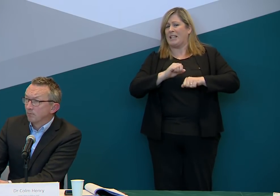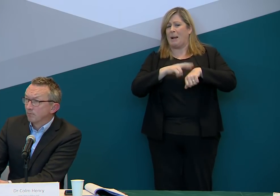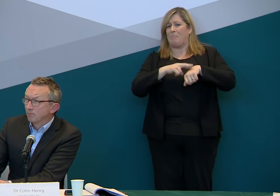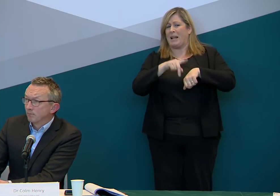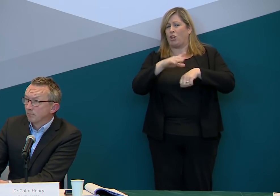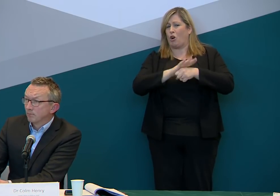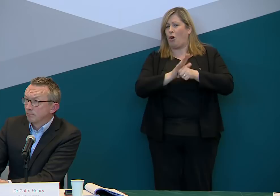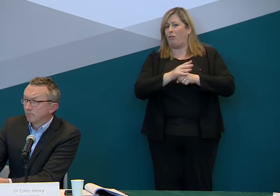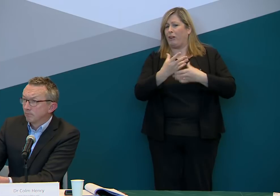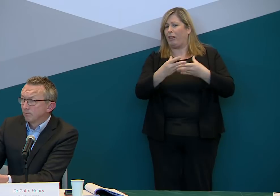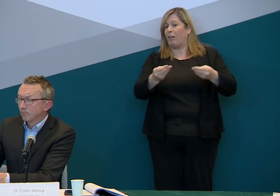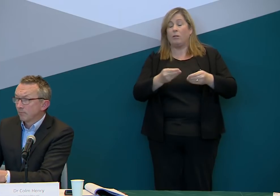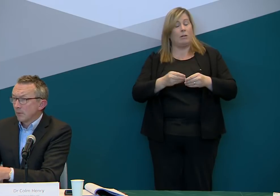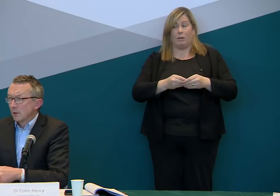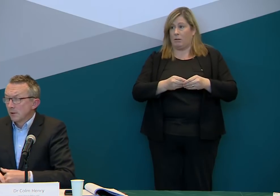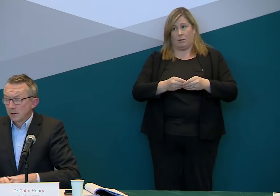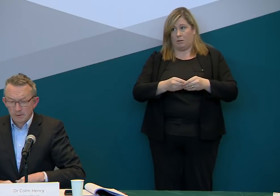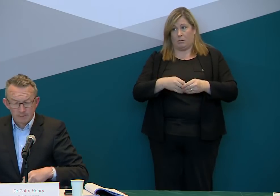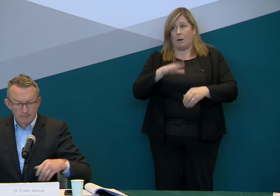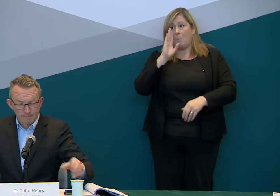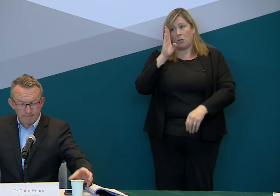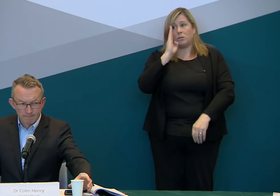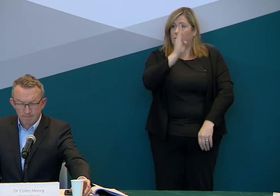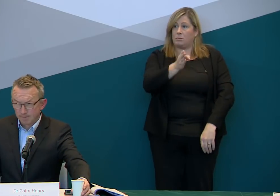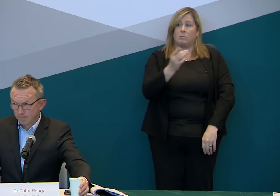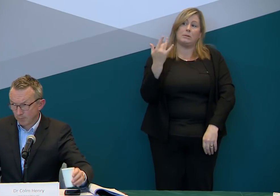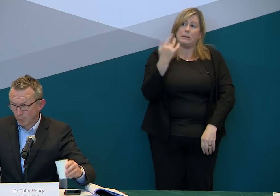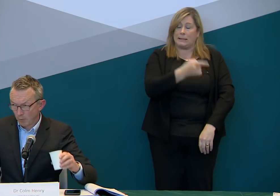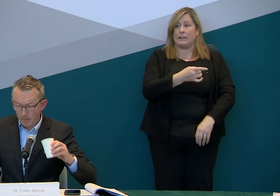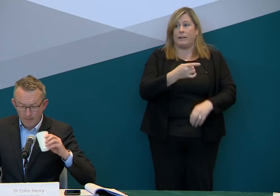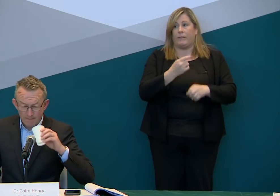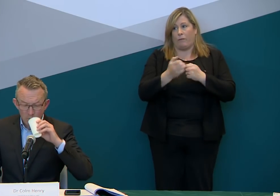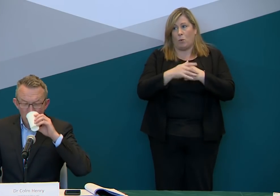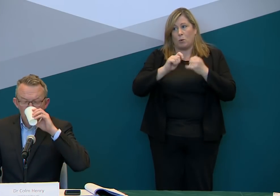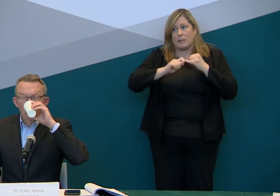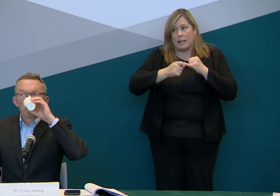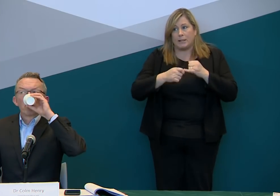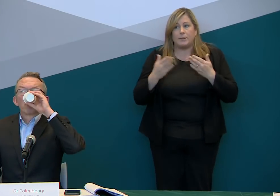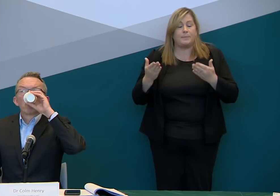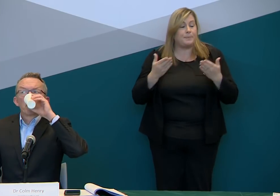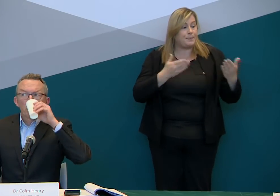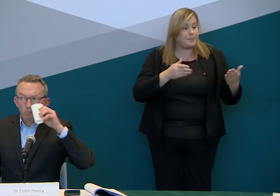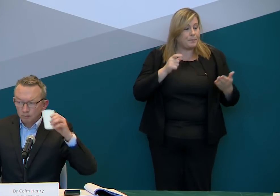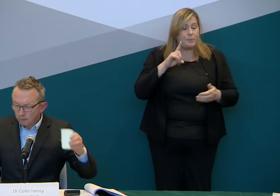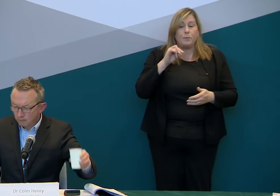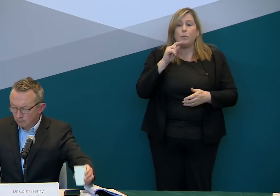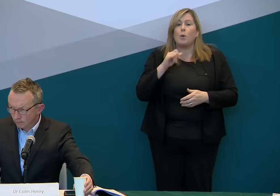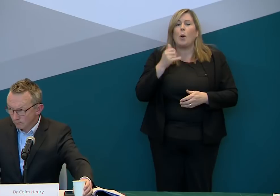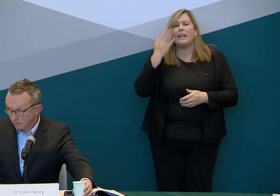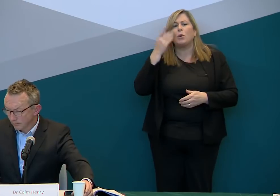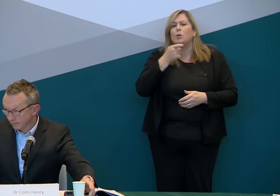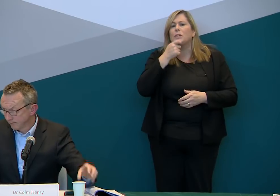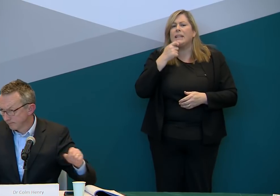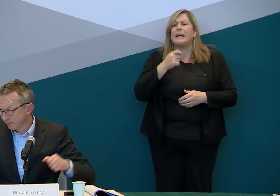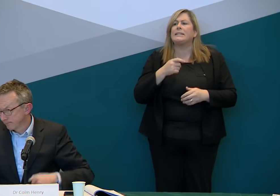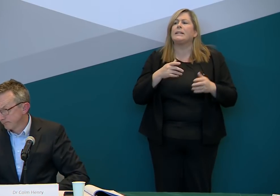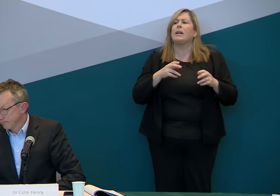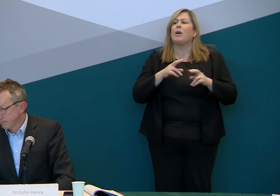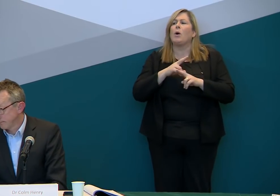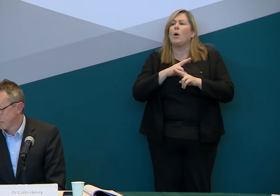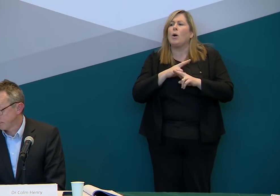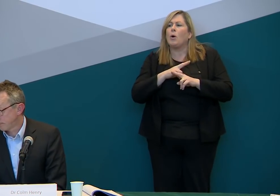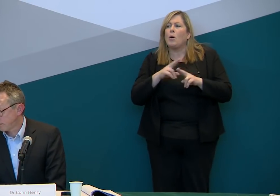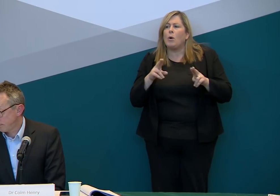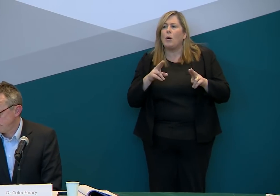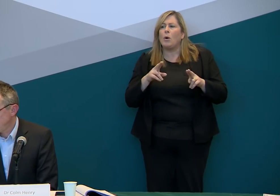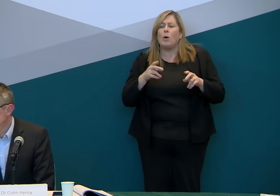long time. And Tony, my final question. I know you said that it wouldn't be advisable for people to travel from